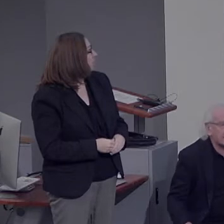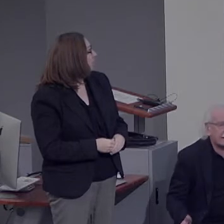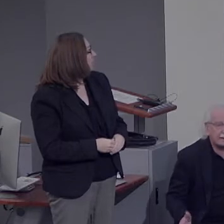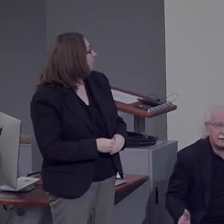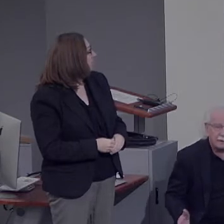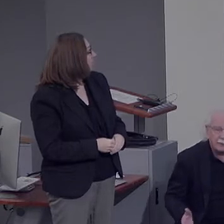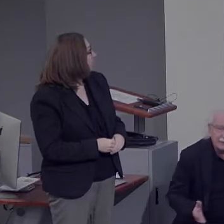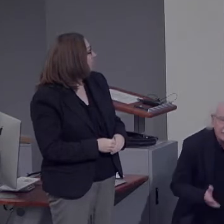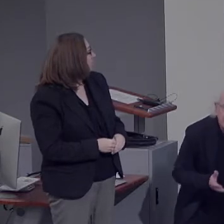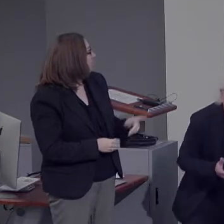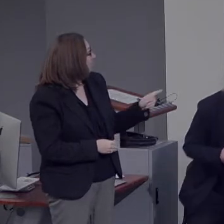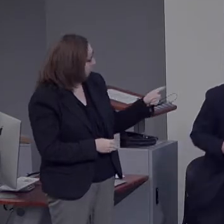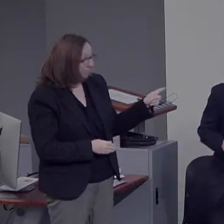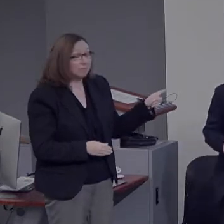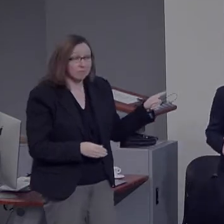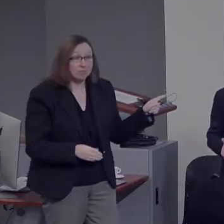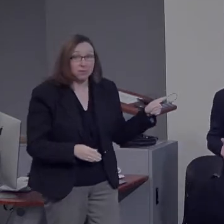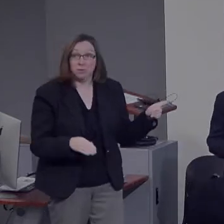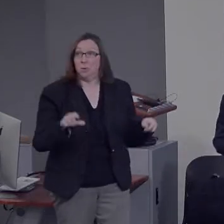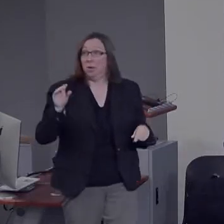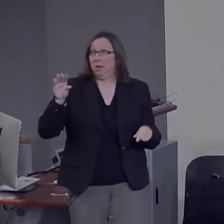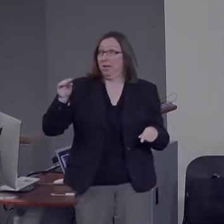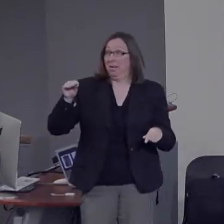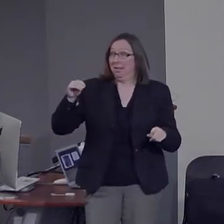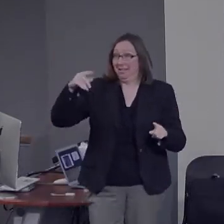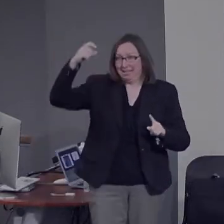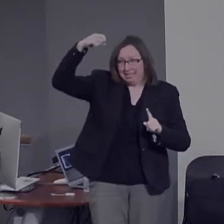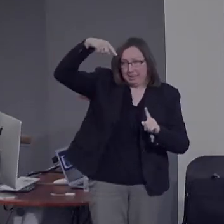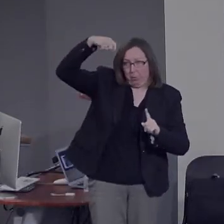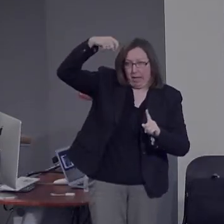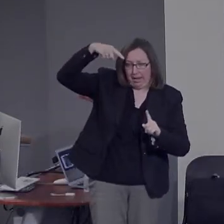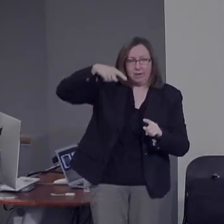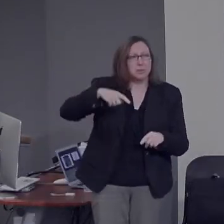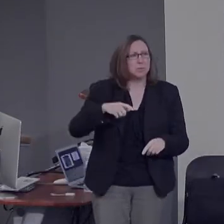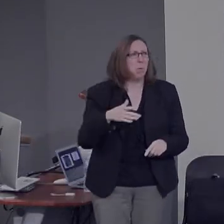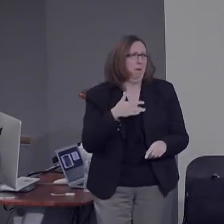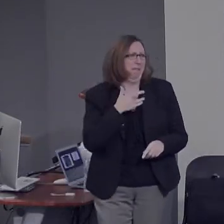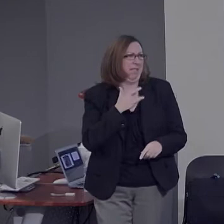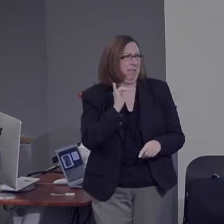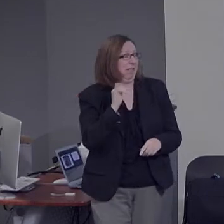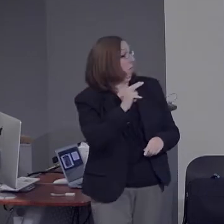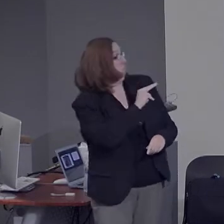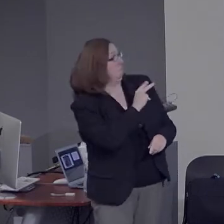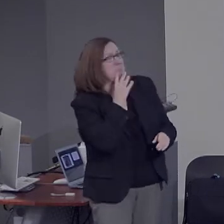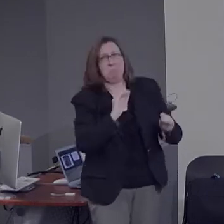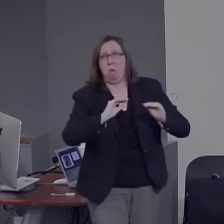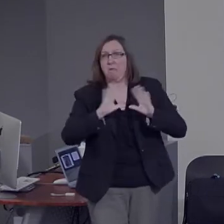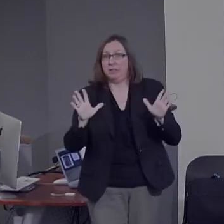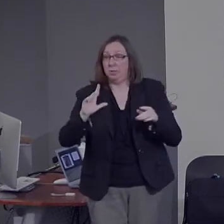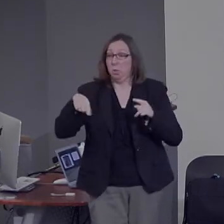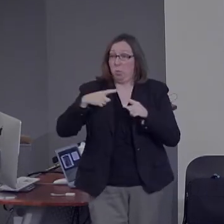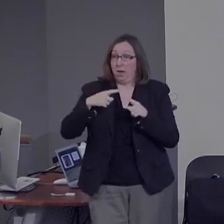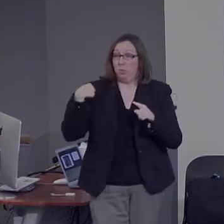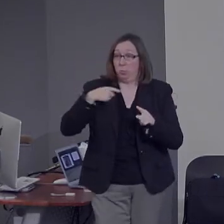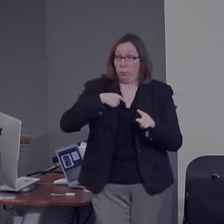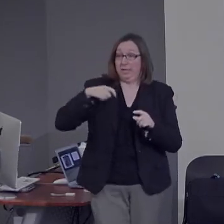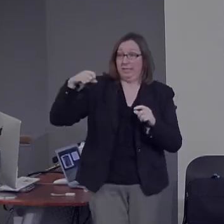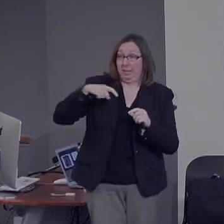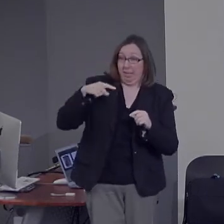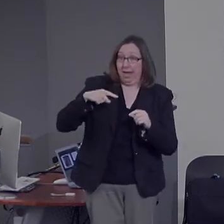Red light. Well, I think it's obvious. Every time we stimulate, the monkey starts to make ingestive gesture.